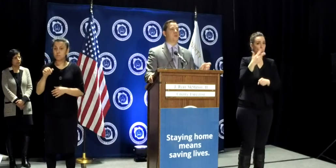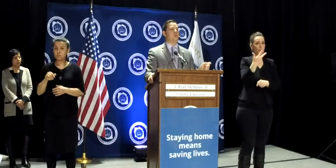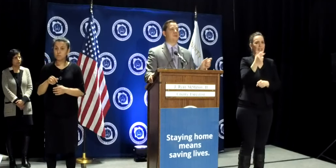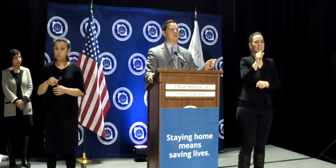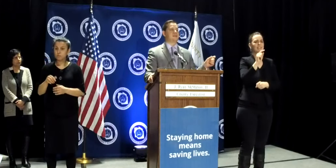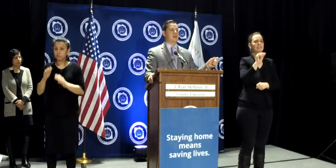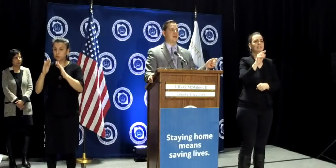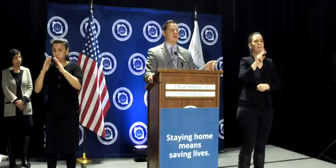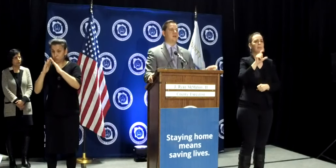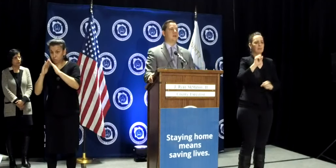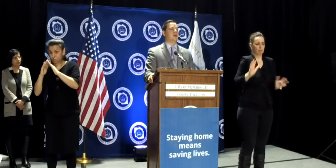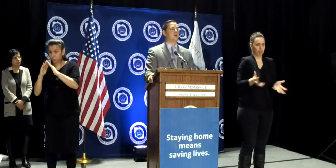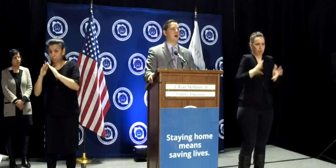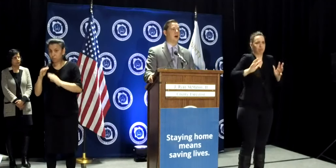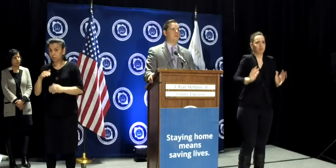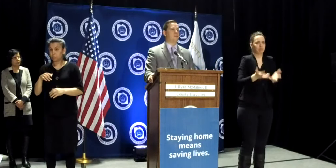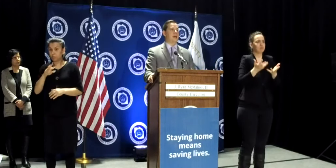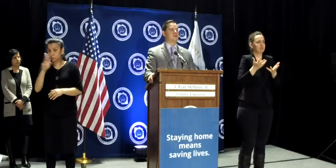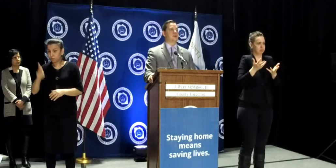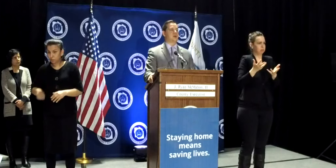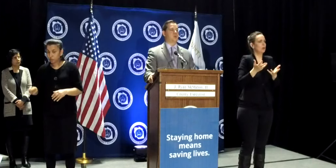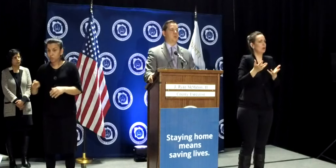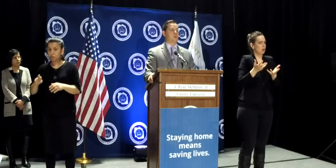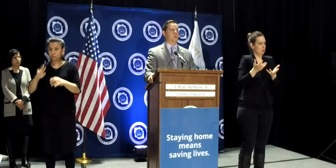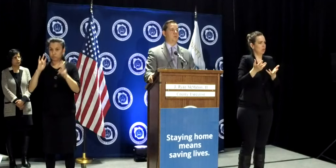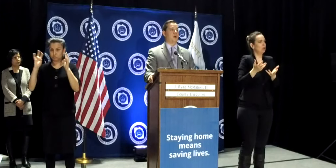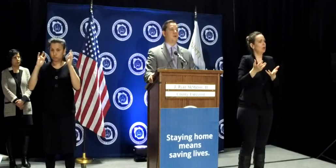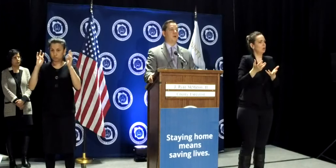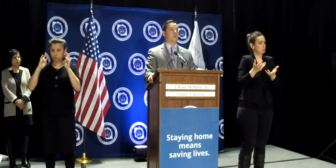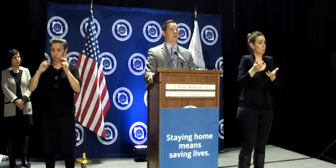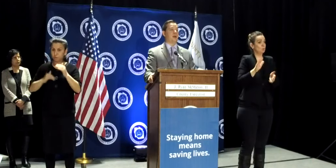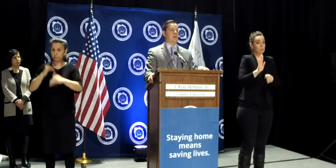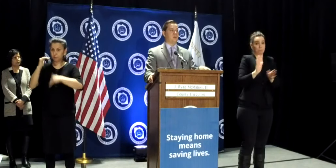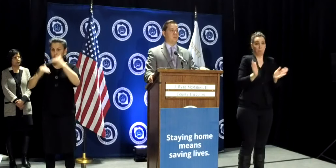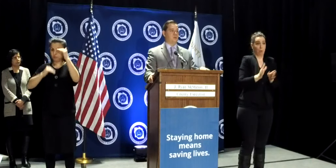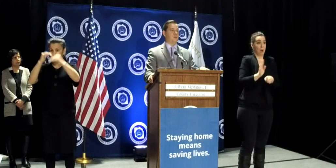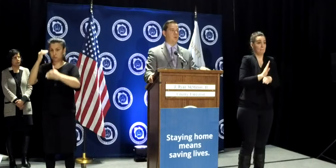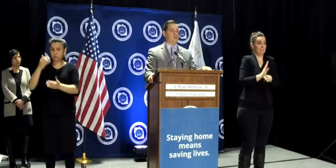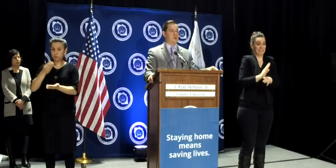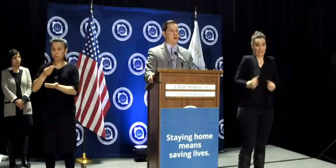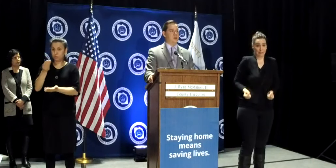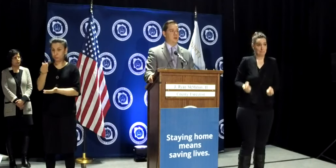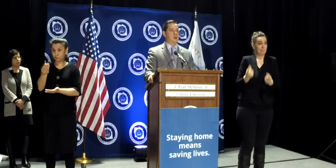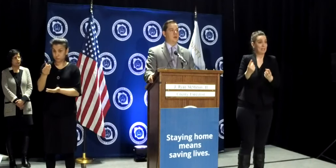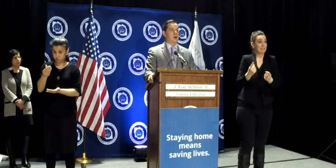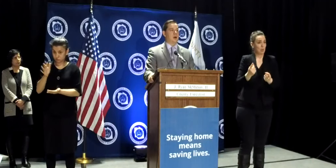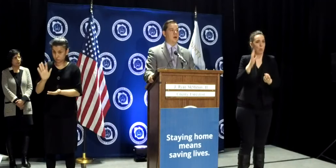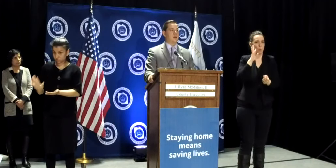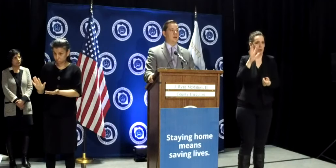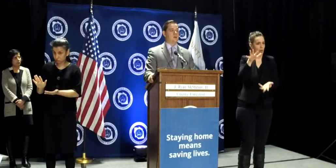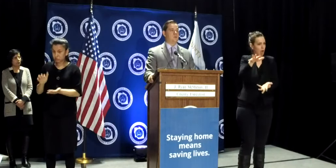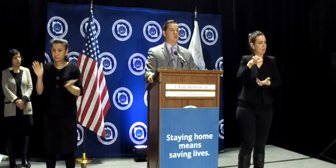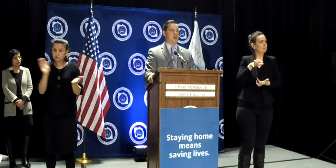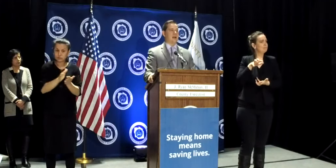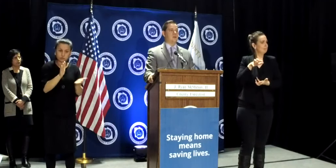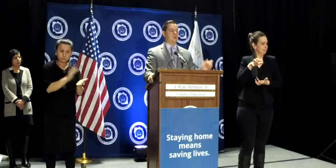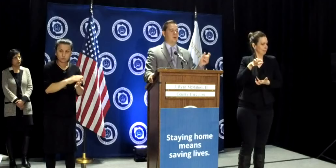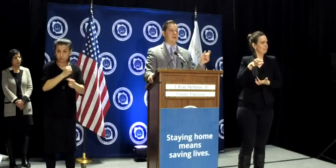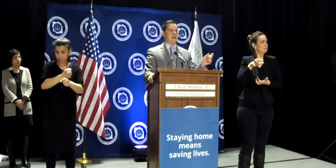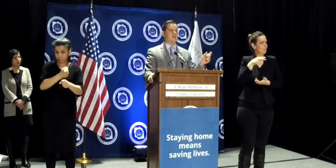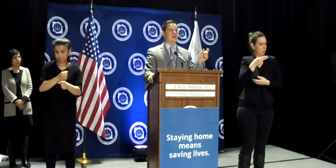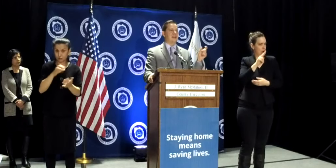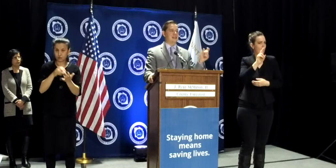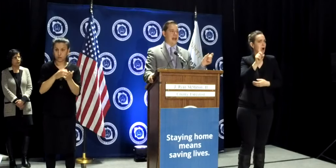on small business lending. That certainly will be part of our plan that we put forward to HUD. And we're trying